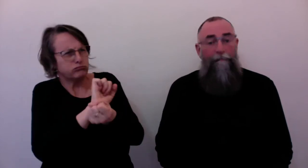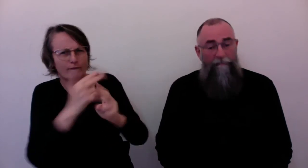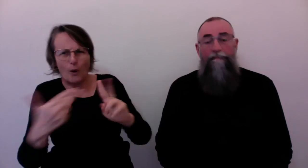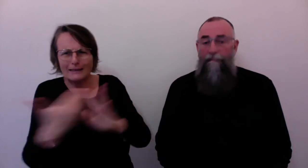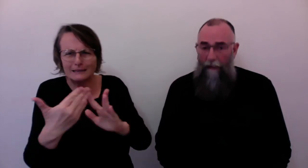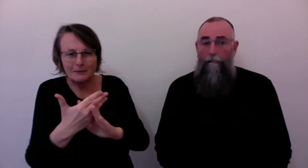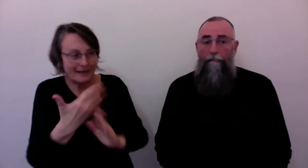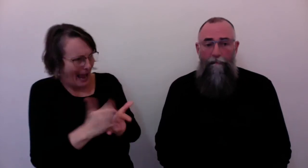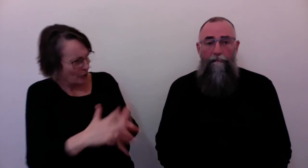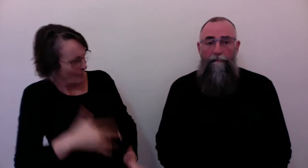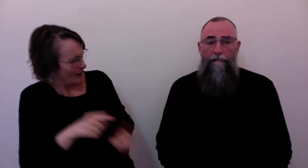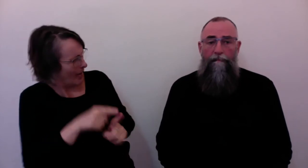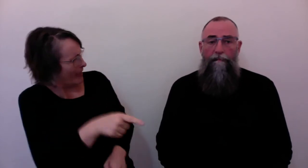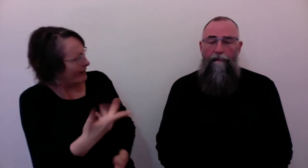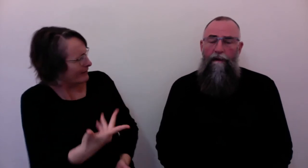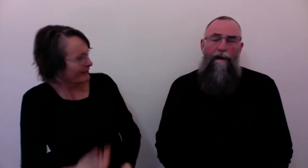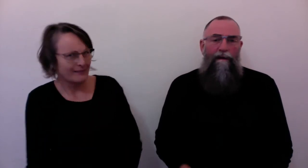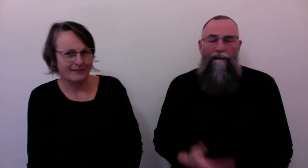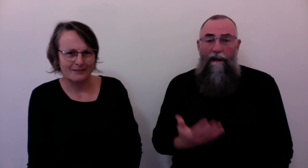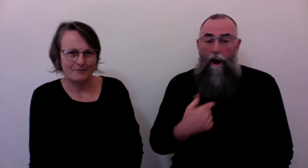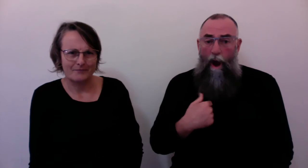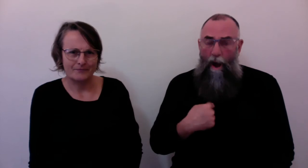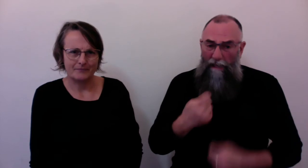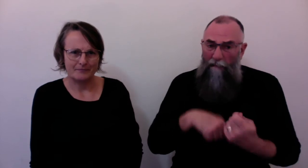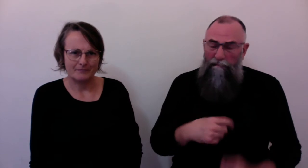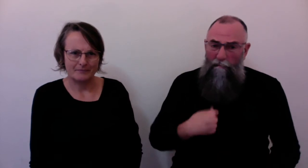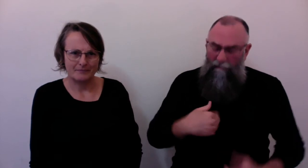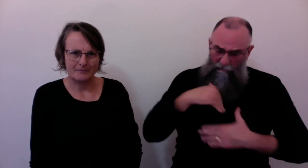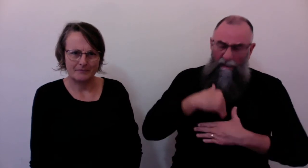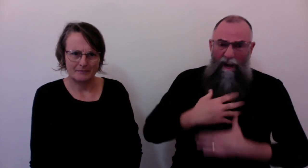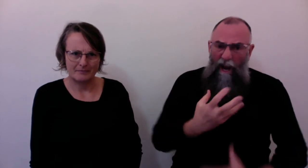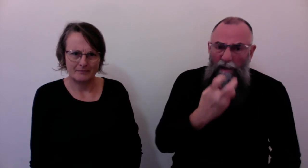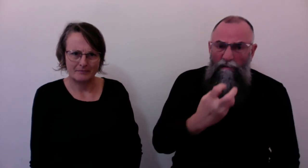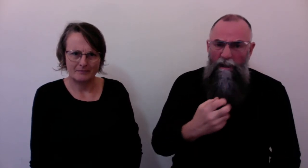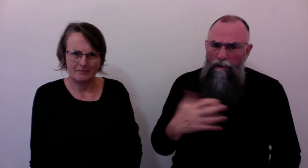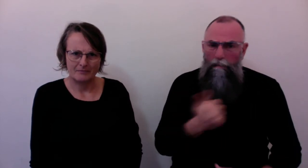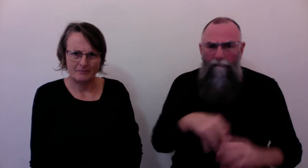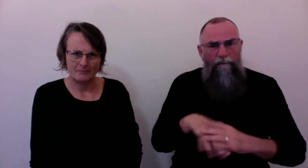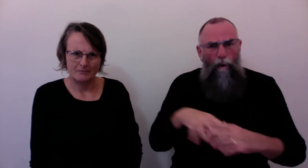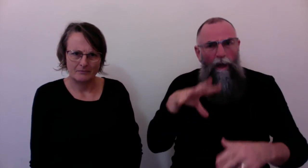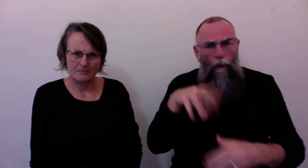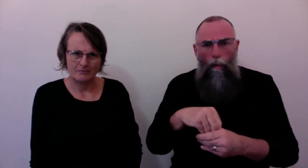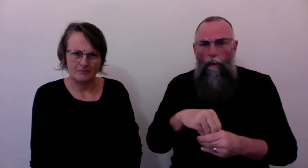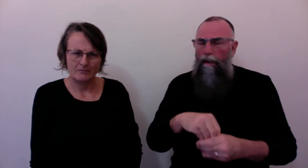make you feel hearing something like that? Oh yeah. It makes me angry because like we all should be included, together, what